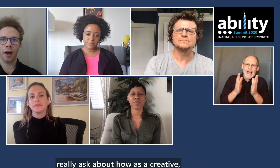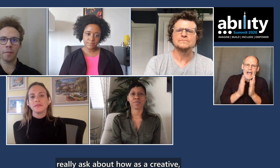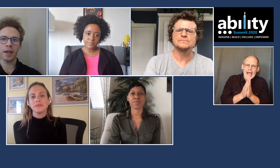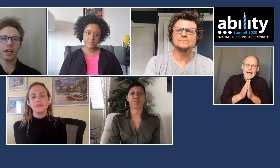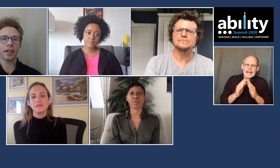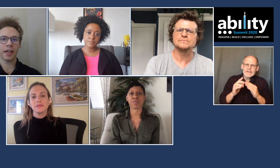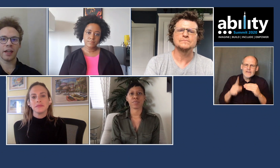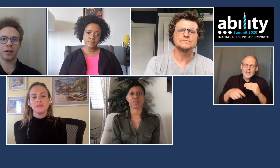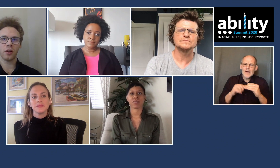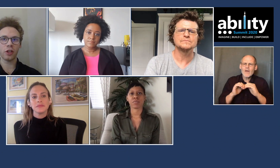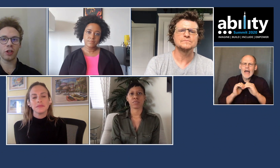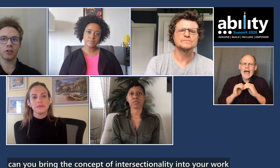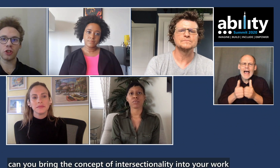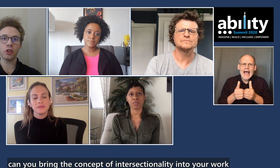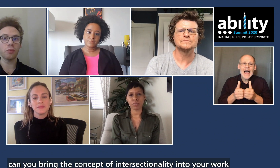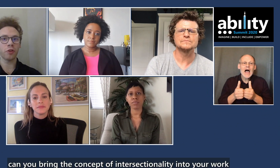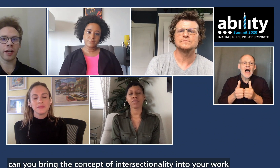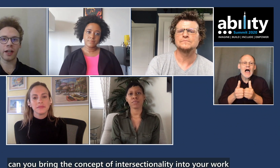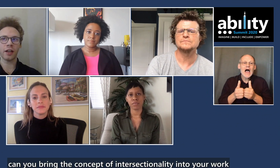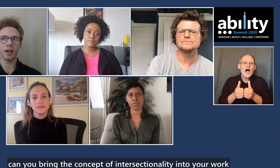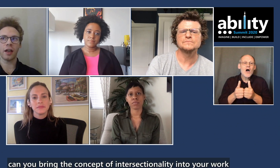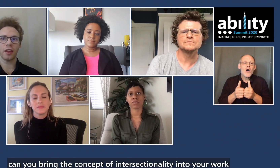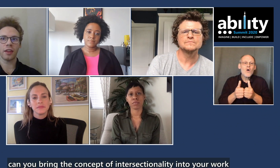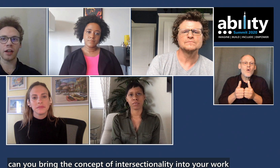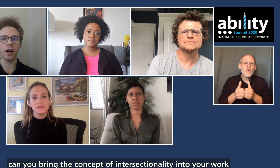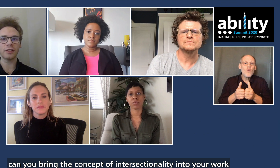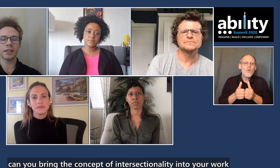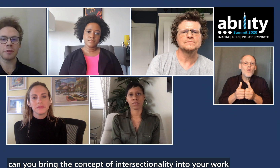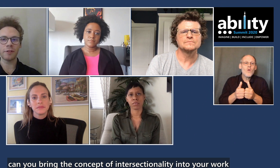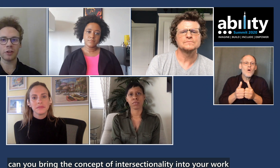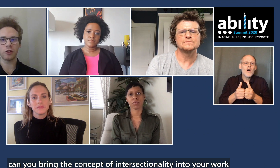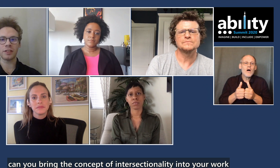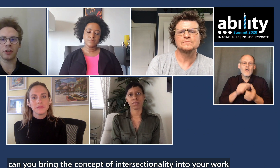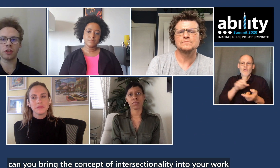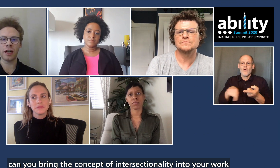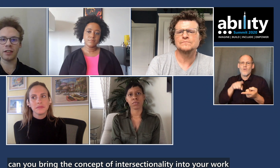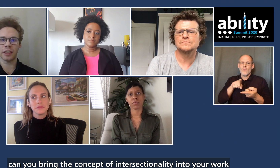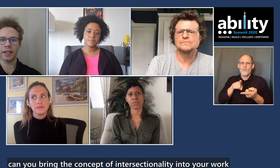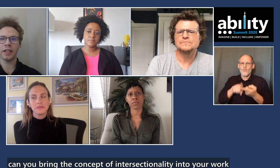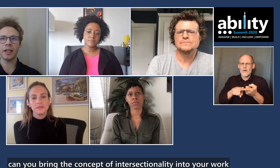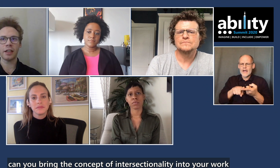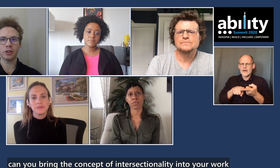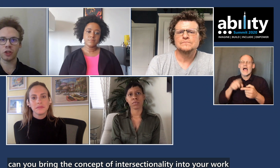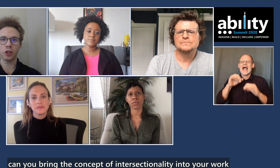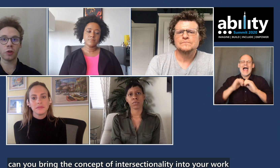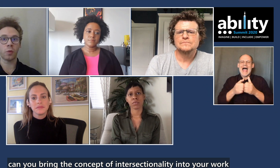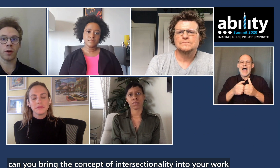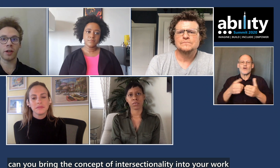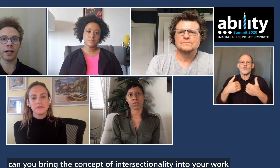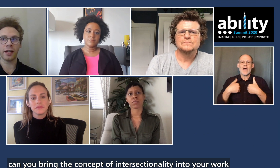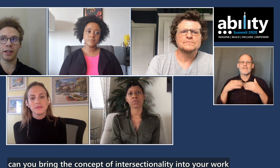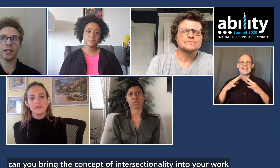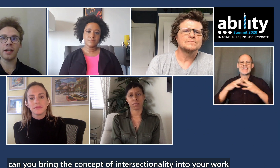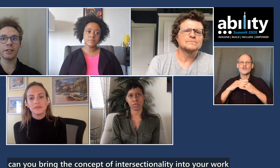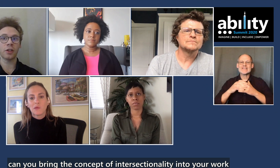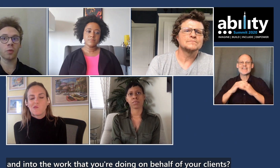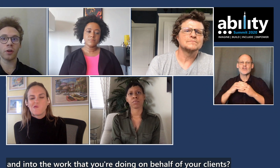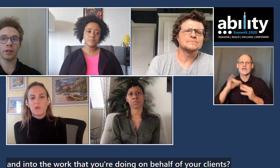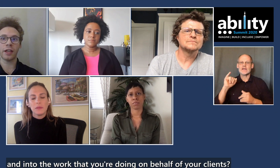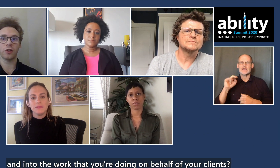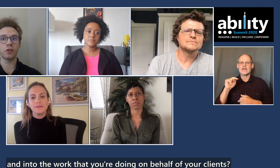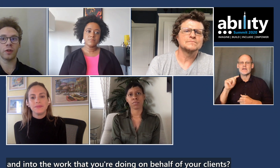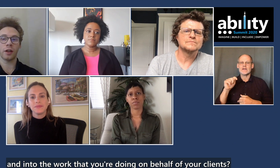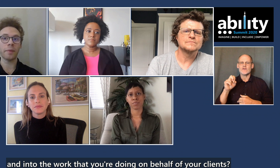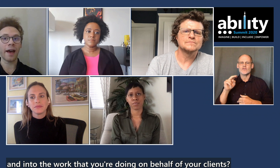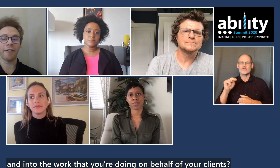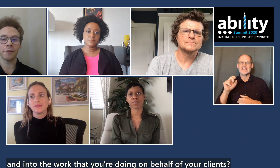creative, do you bring the concept of intersectionality into your work and into the